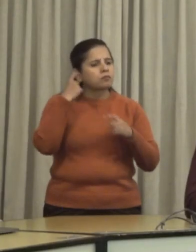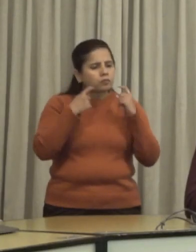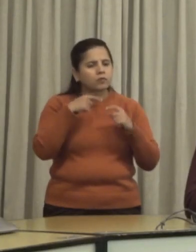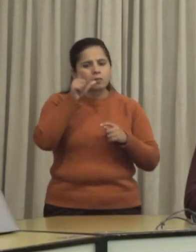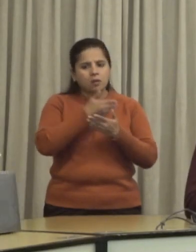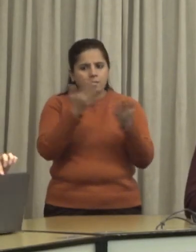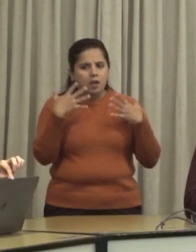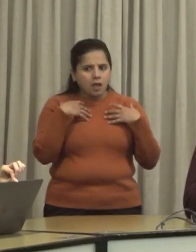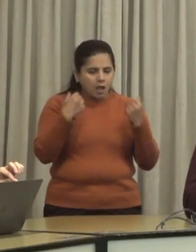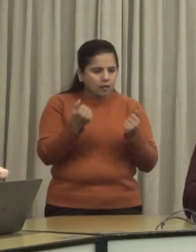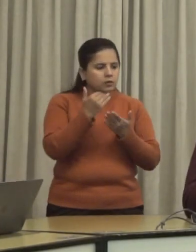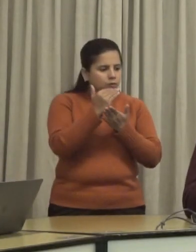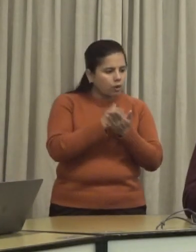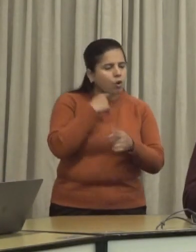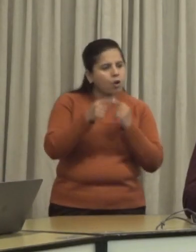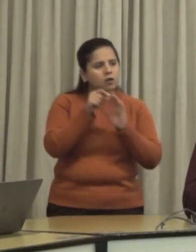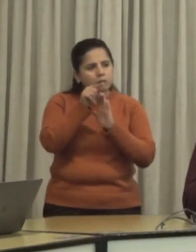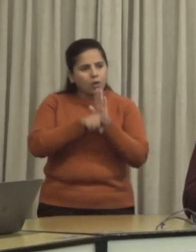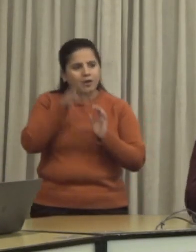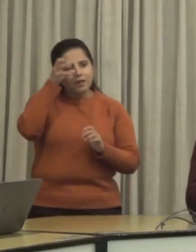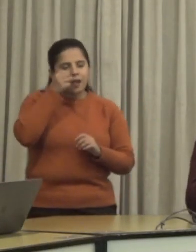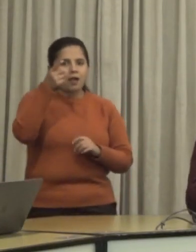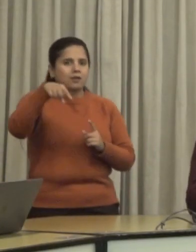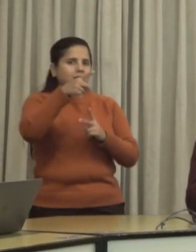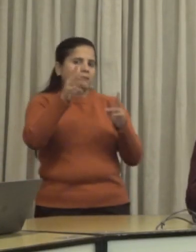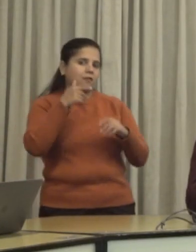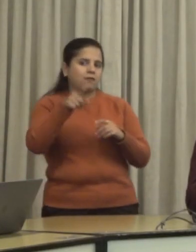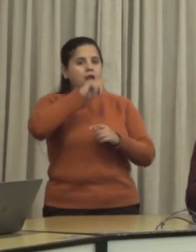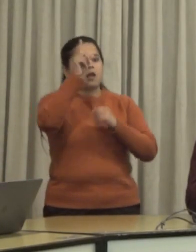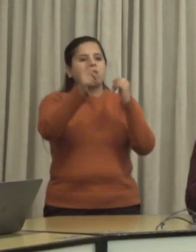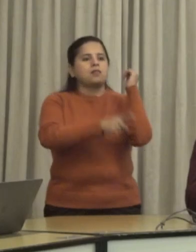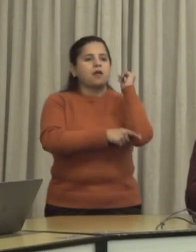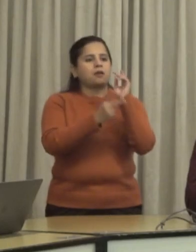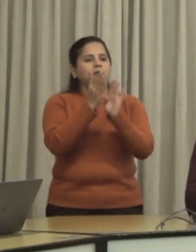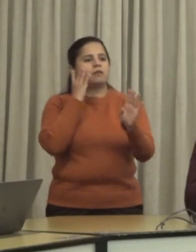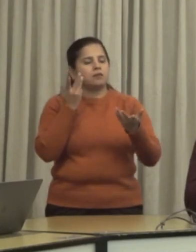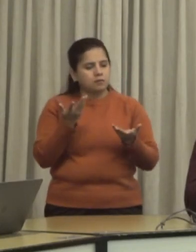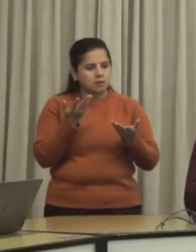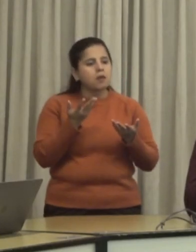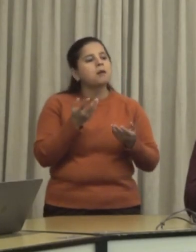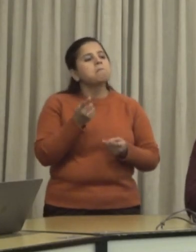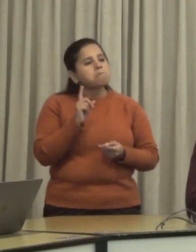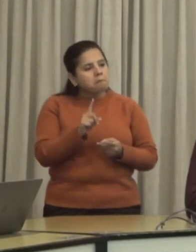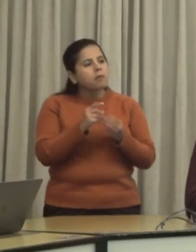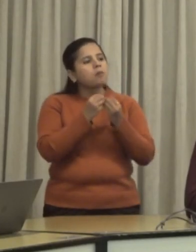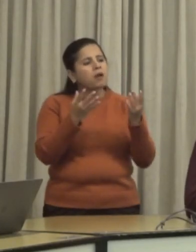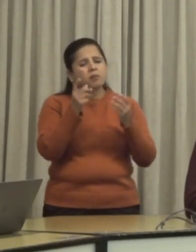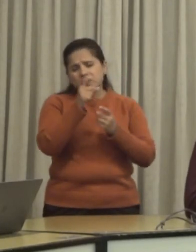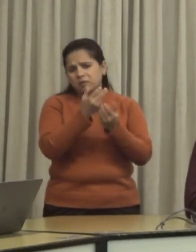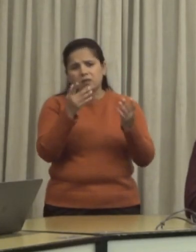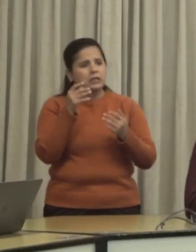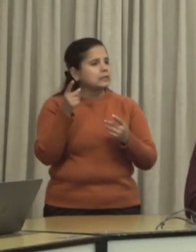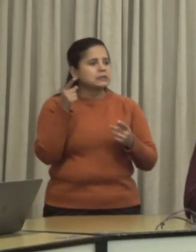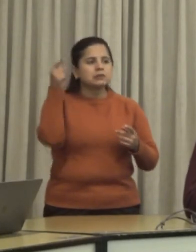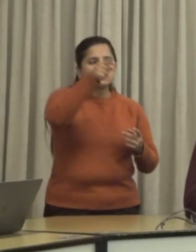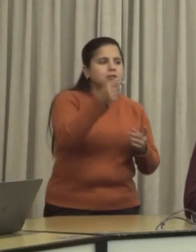health programs and policies, we always talk about that Gandhiji's line, it should reach the last person in the line. But there are countless people who can't reach